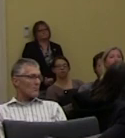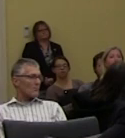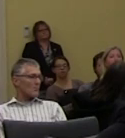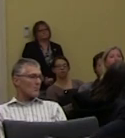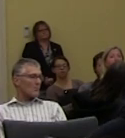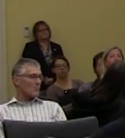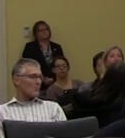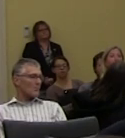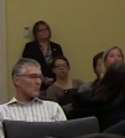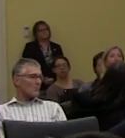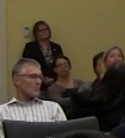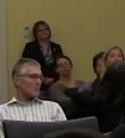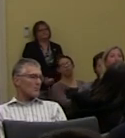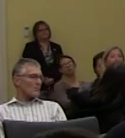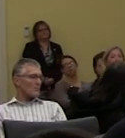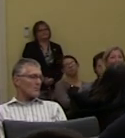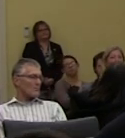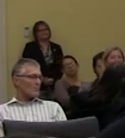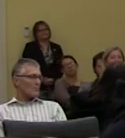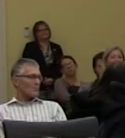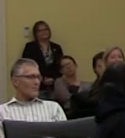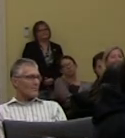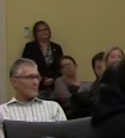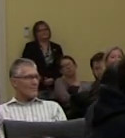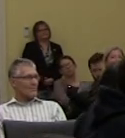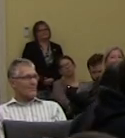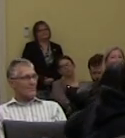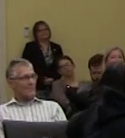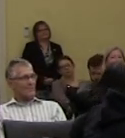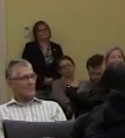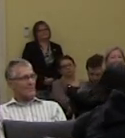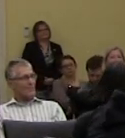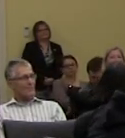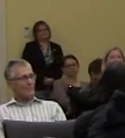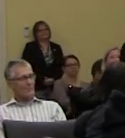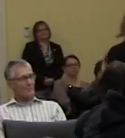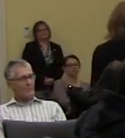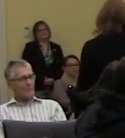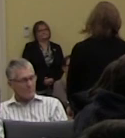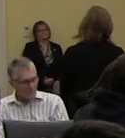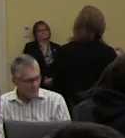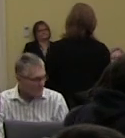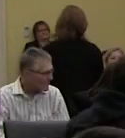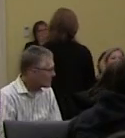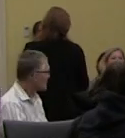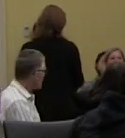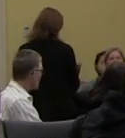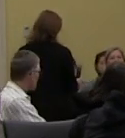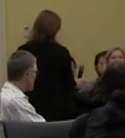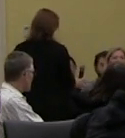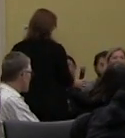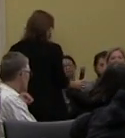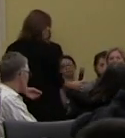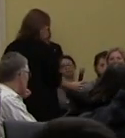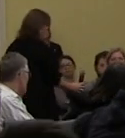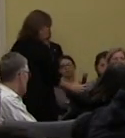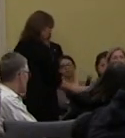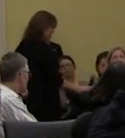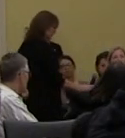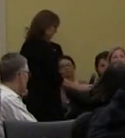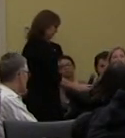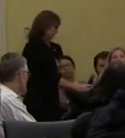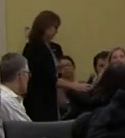if we're hearing that here so i'm gonna come back my hope is this in this political climate um have friends counting the payment